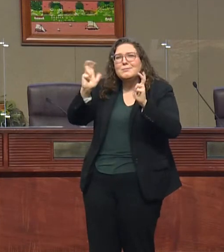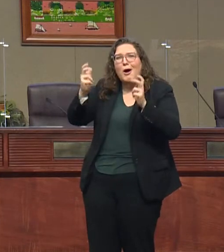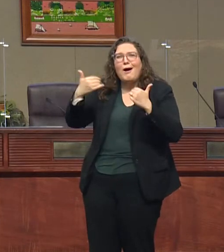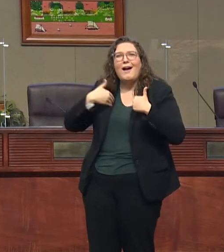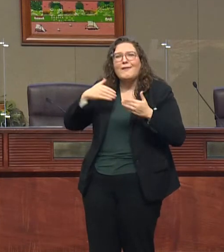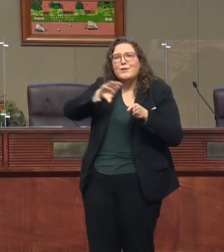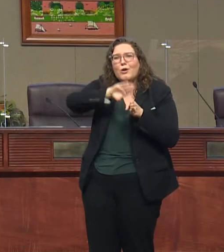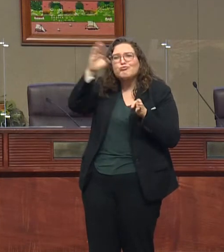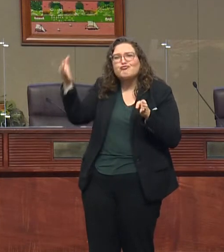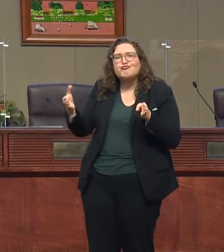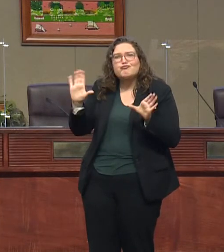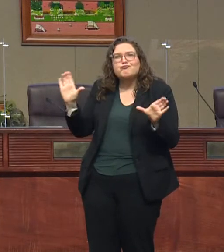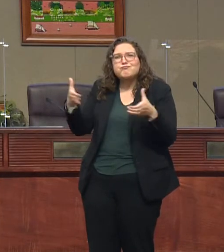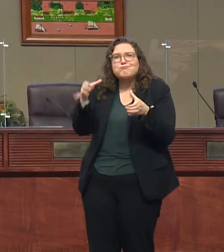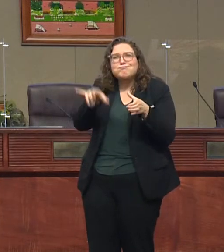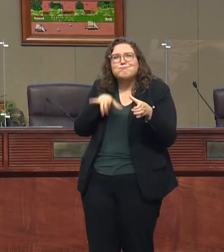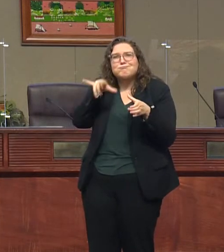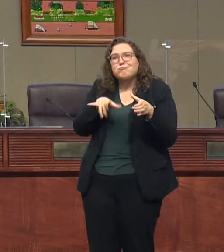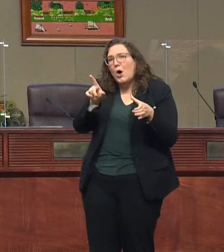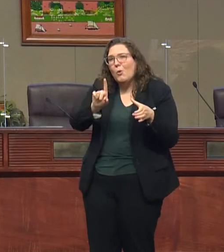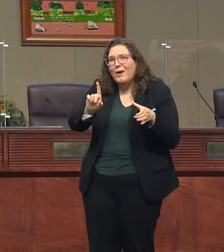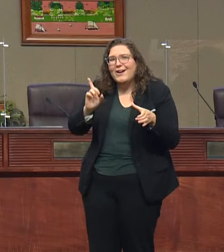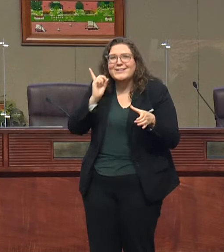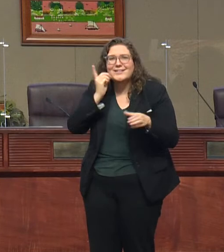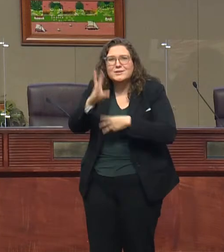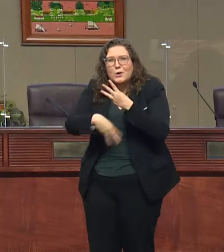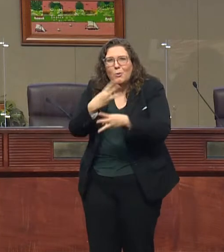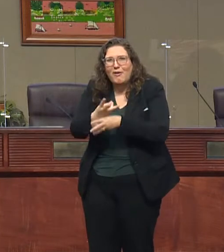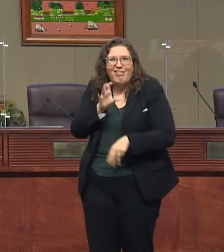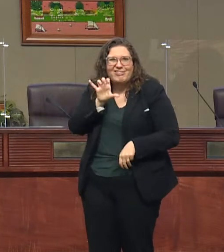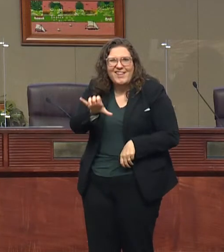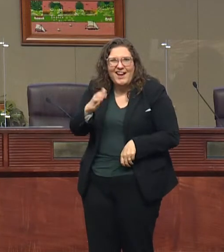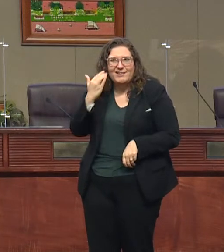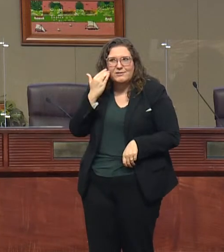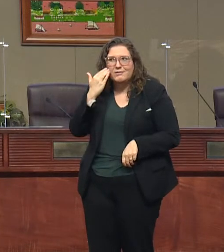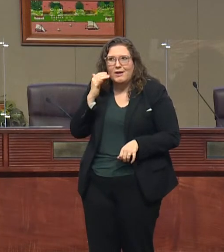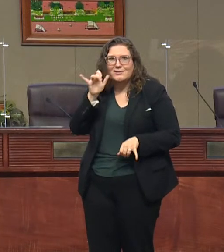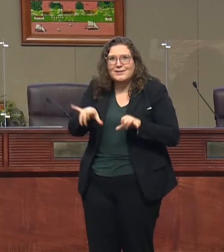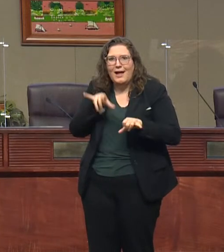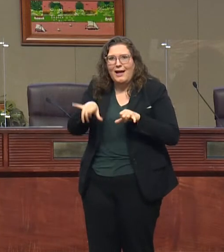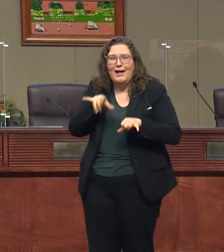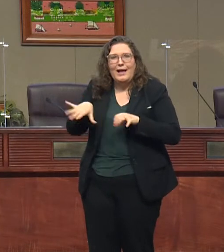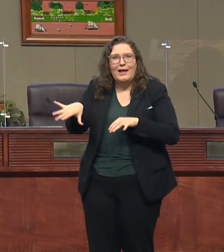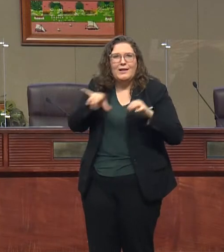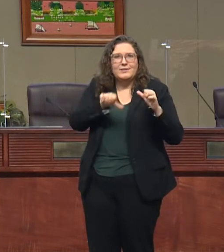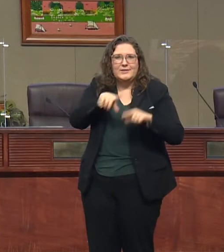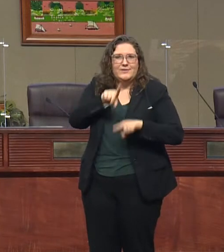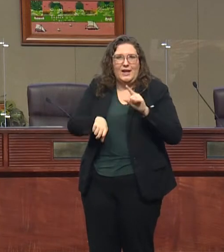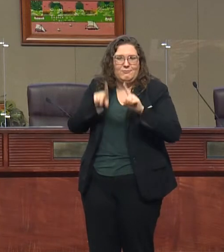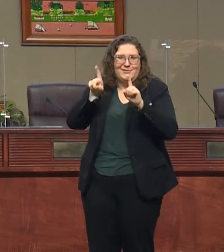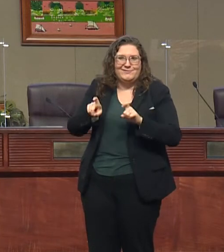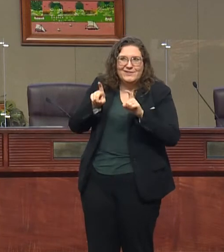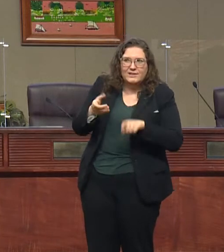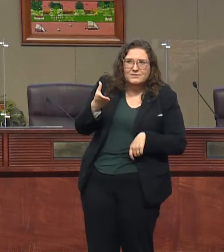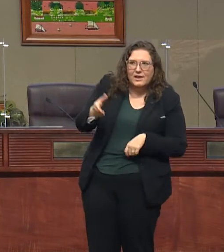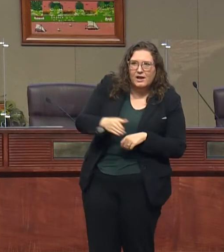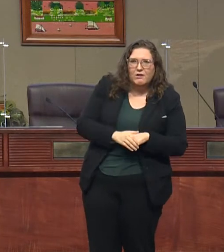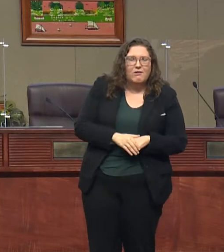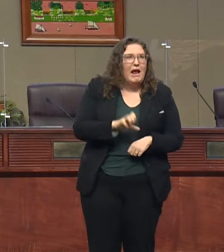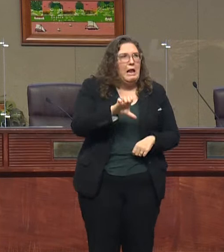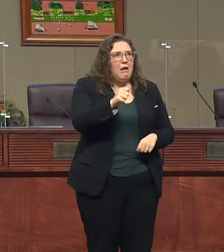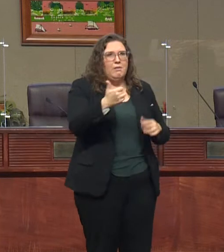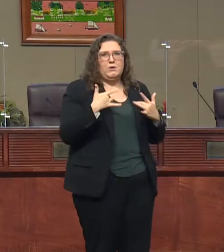believe that through those occurrences, we have learned some things from it. And